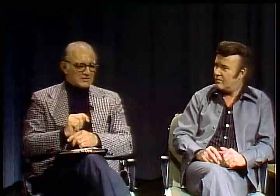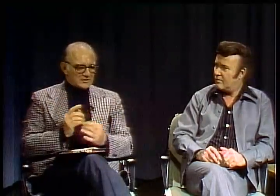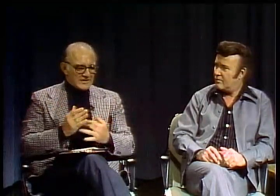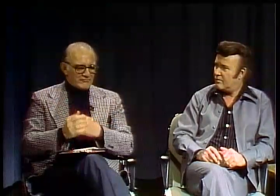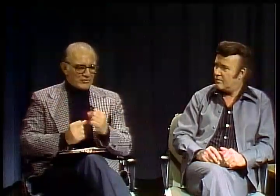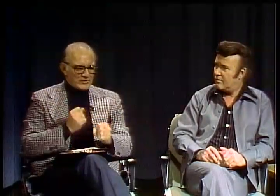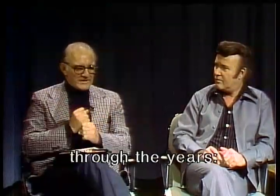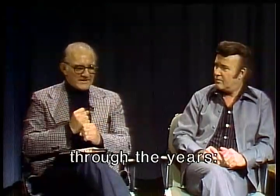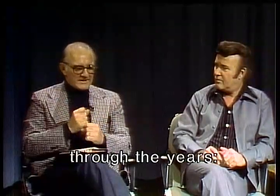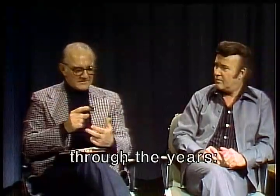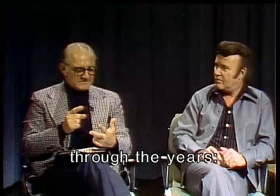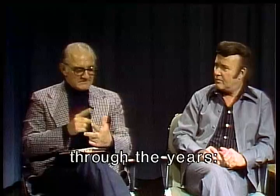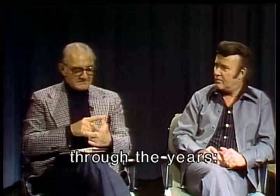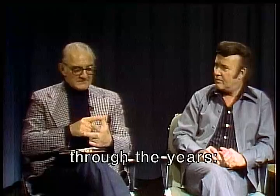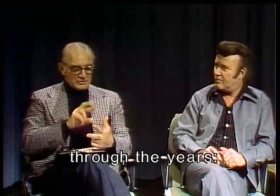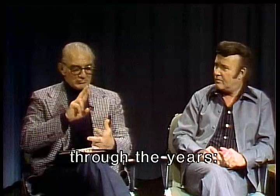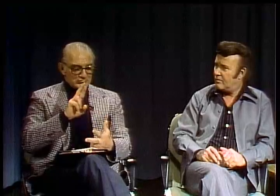Traditionally through the years,